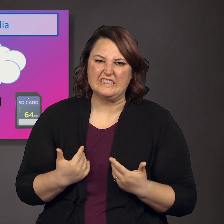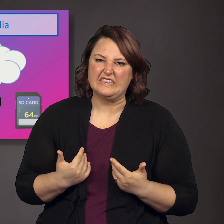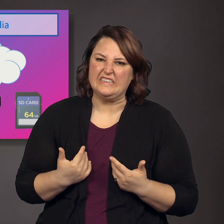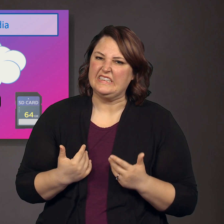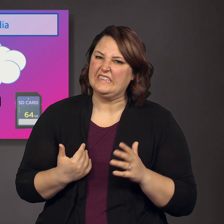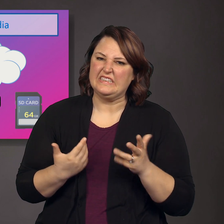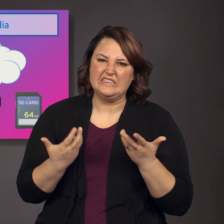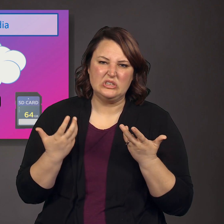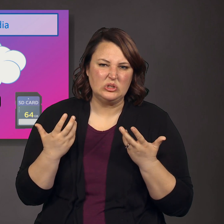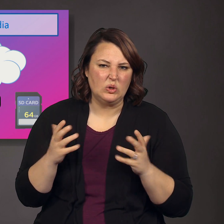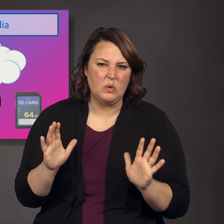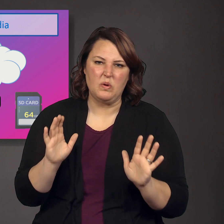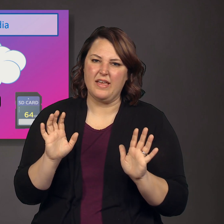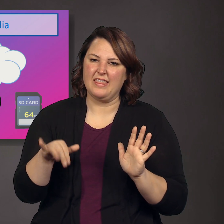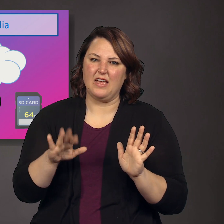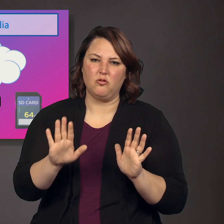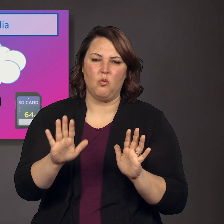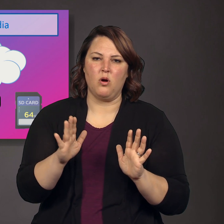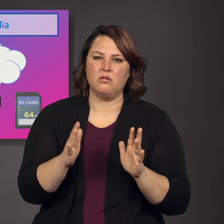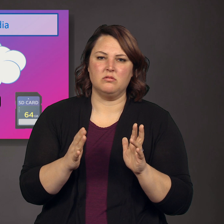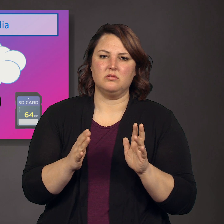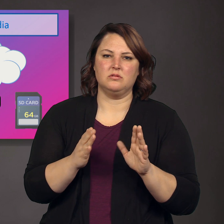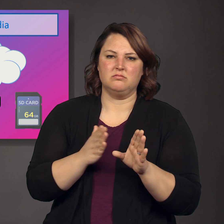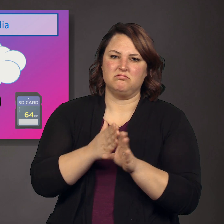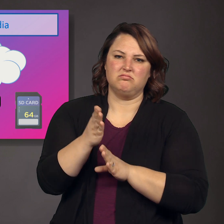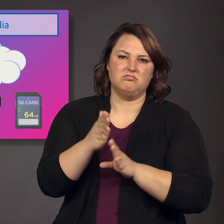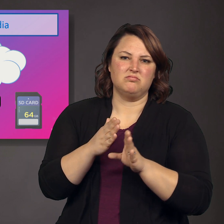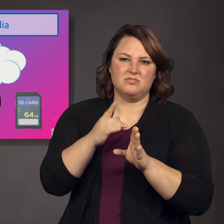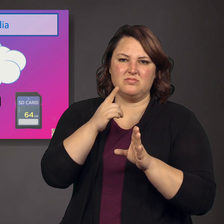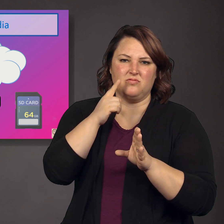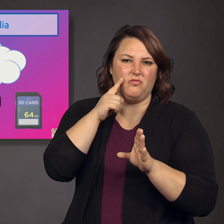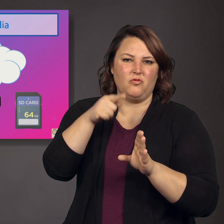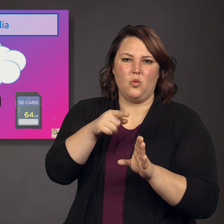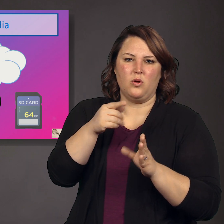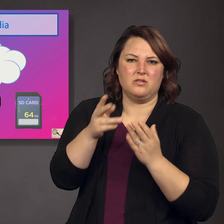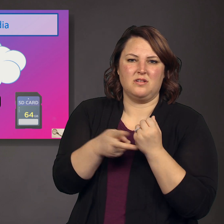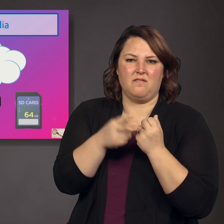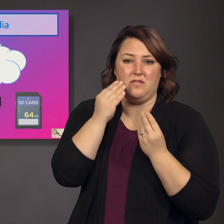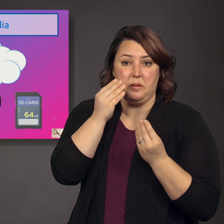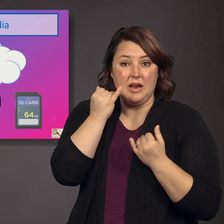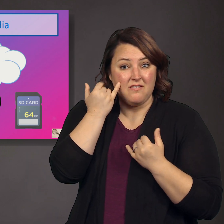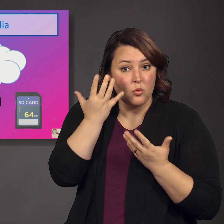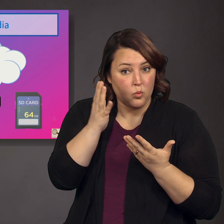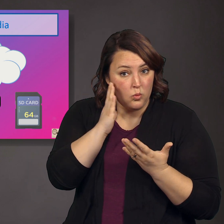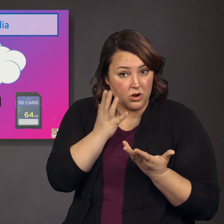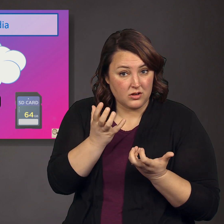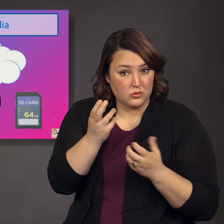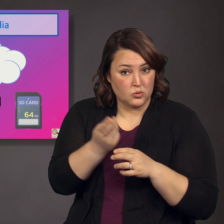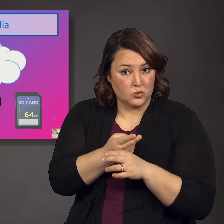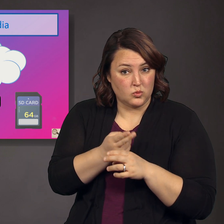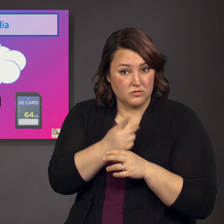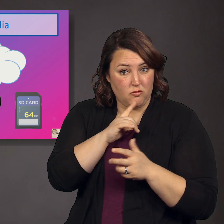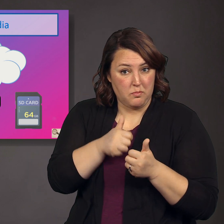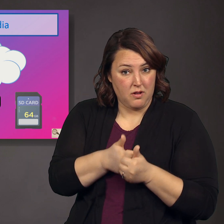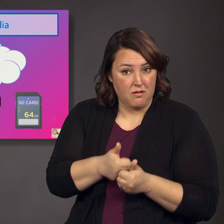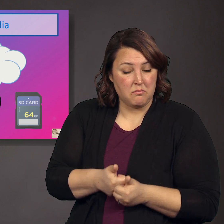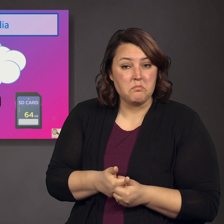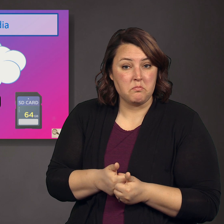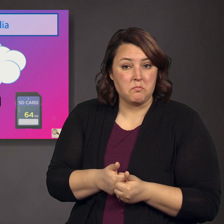main source for information. If you're going to use it as one of your forms of backup, then make